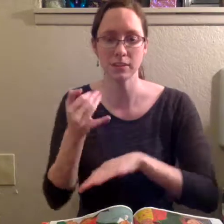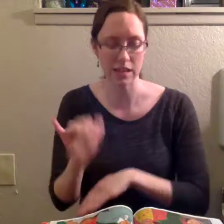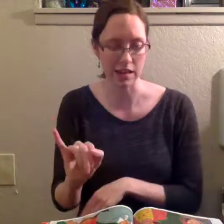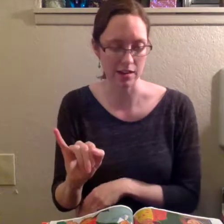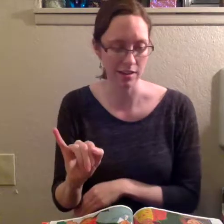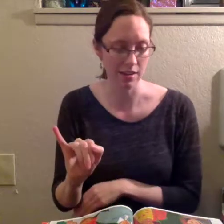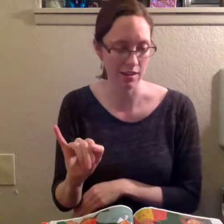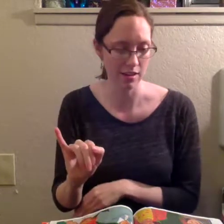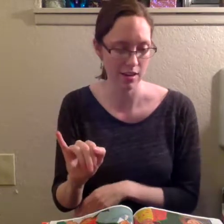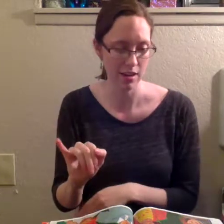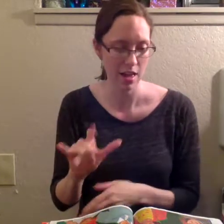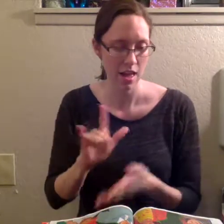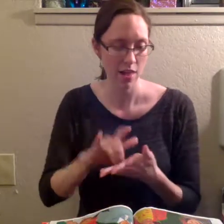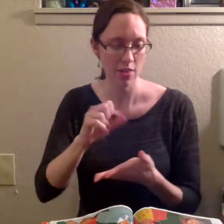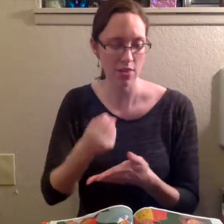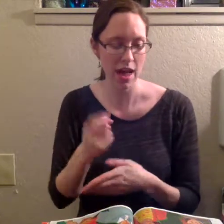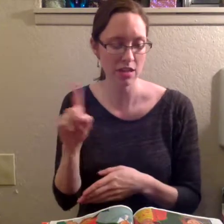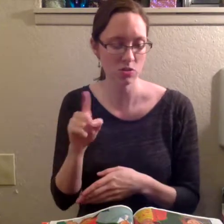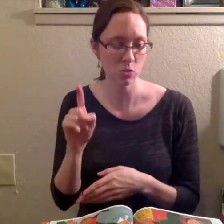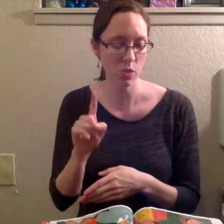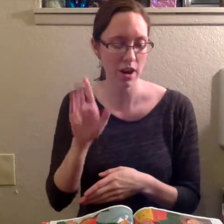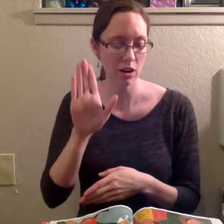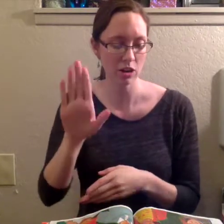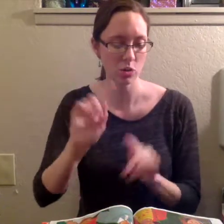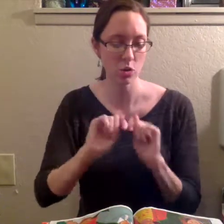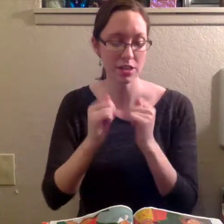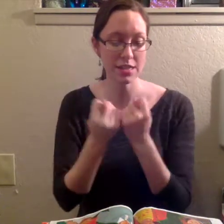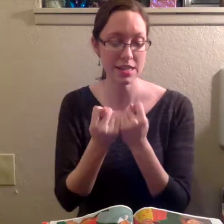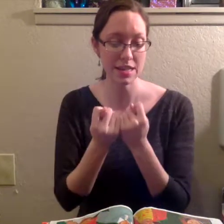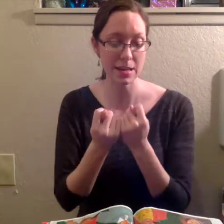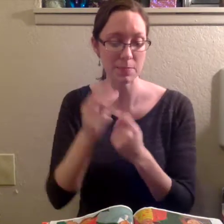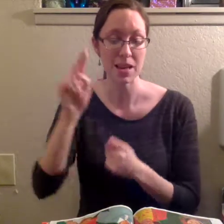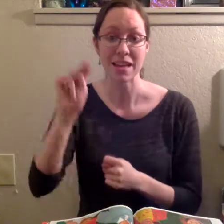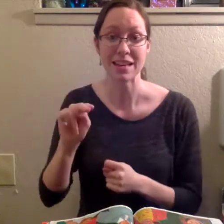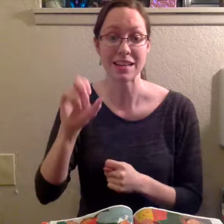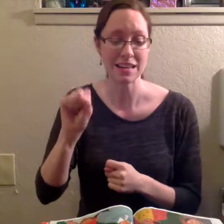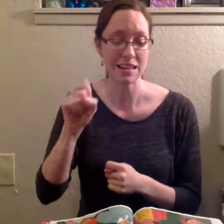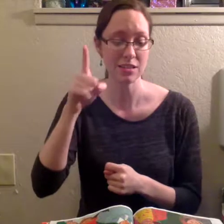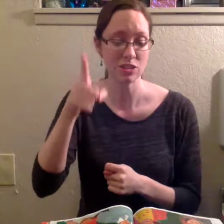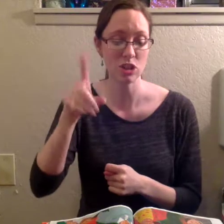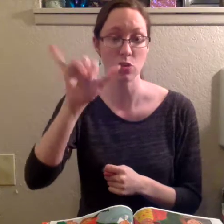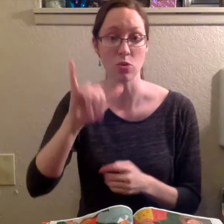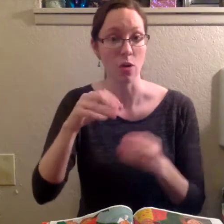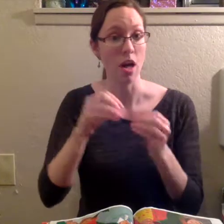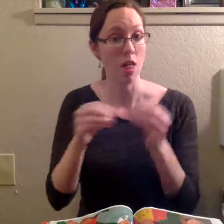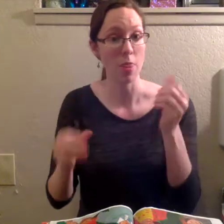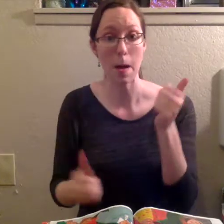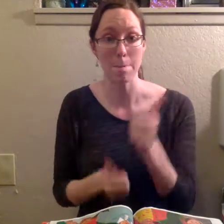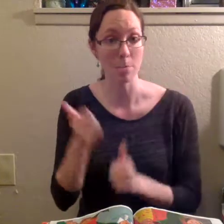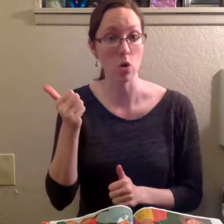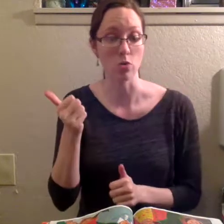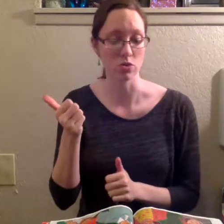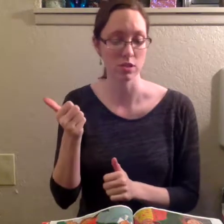fielding. That's where your team needs you the most.